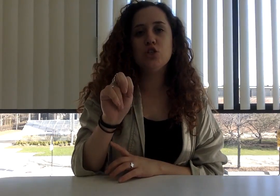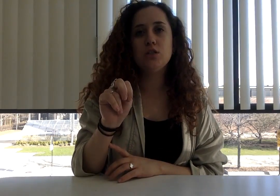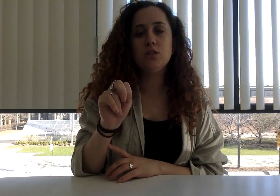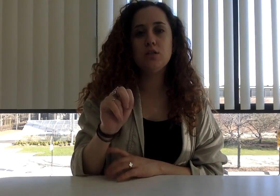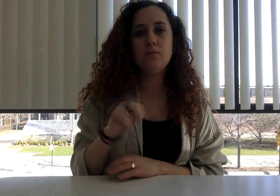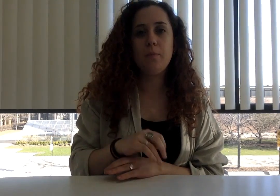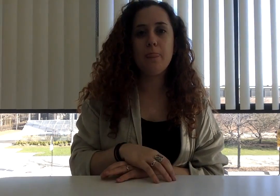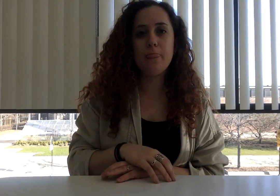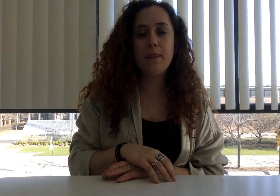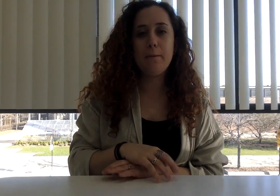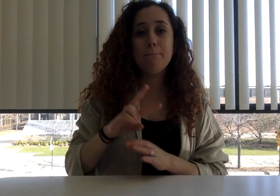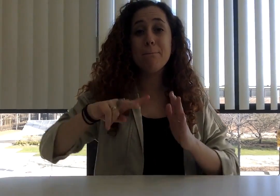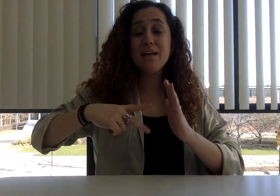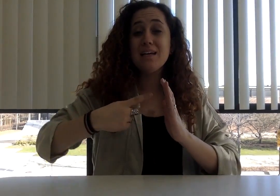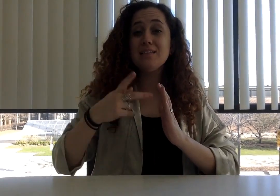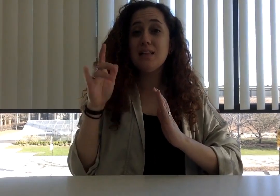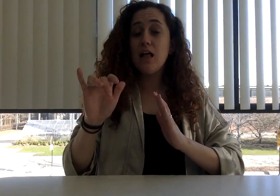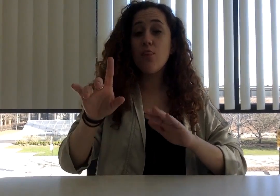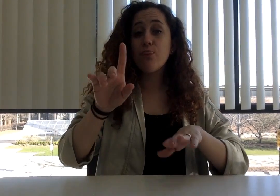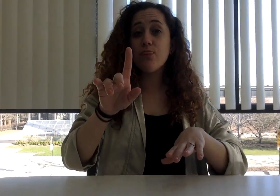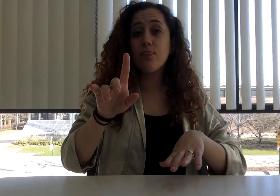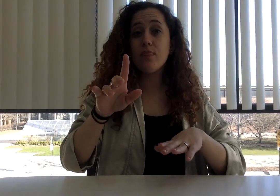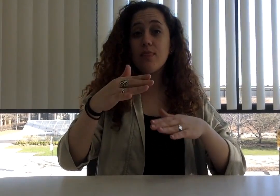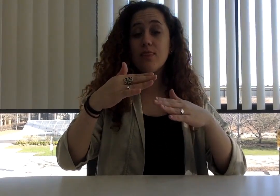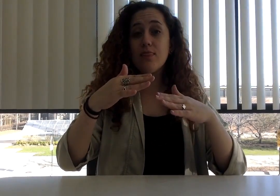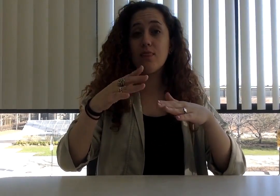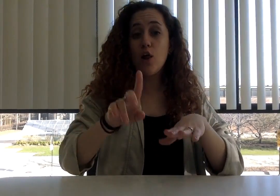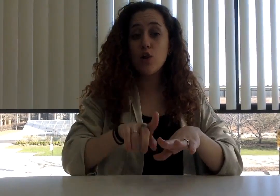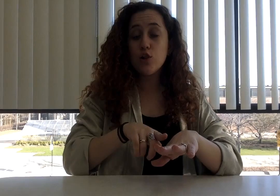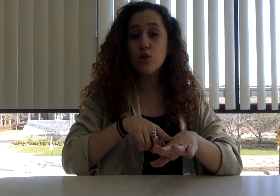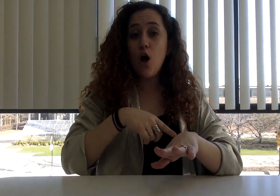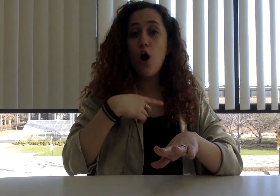the longer the board, the less the pressure required to break it.